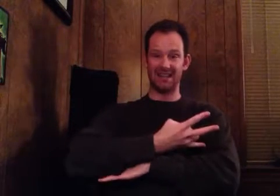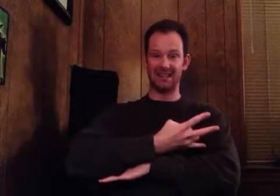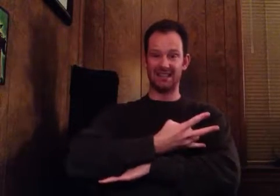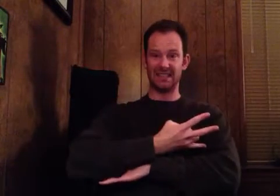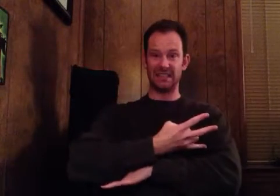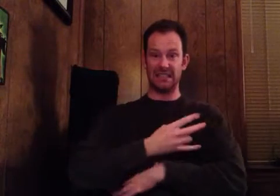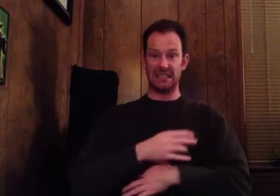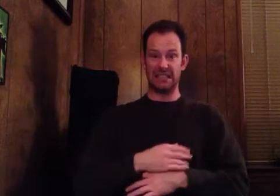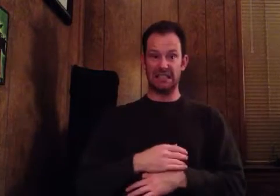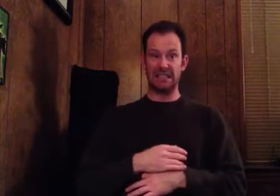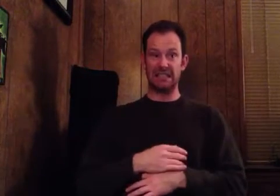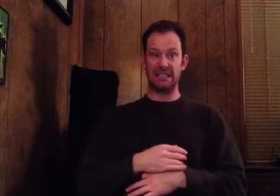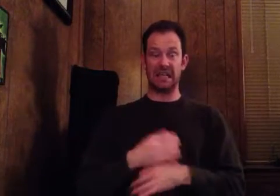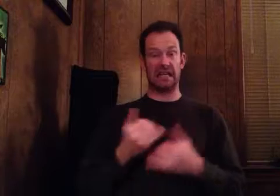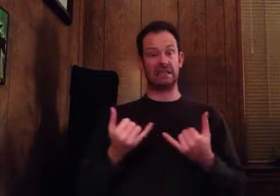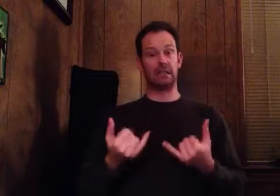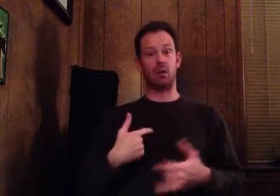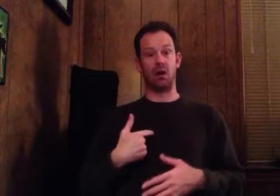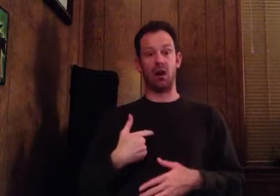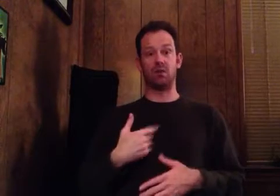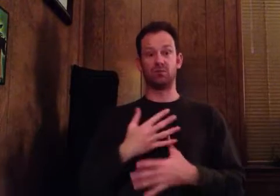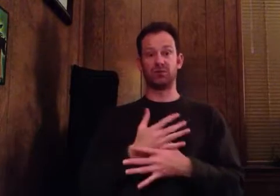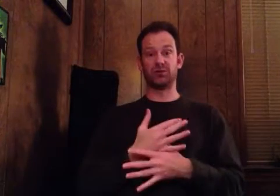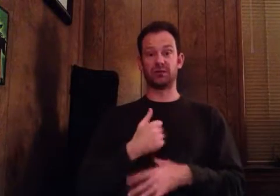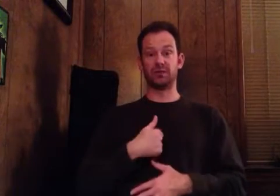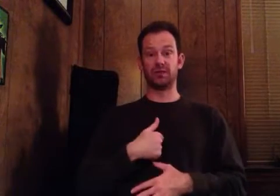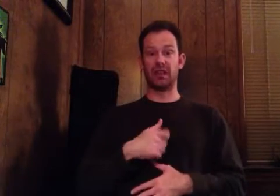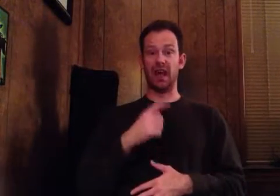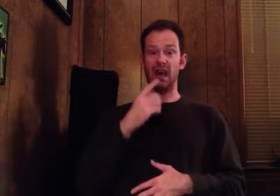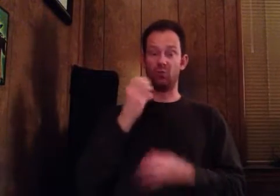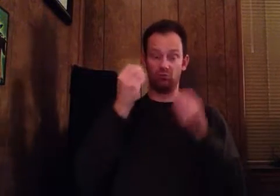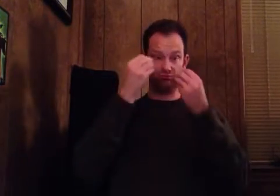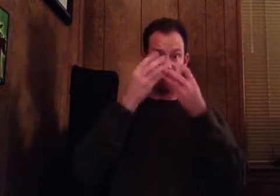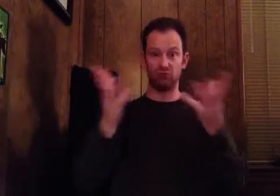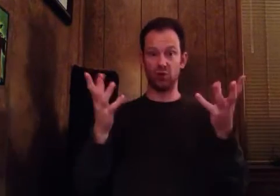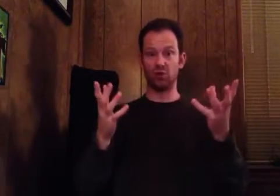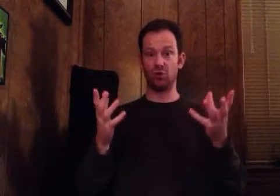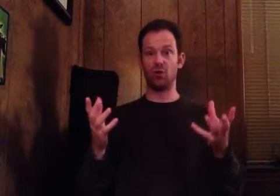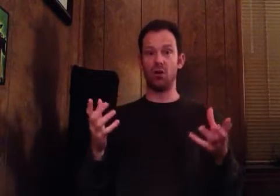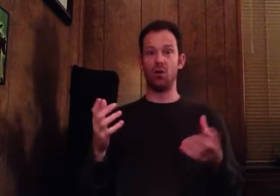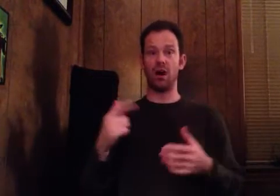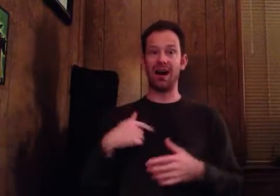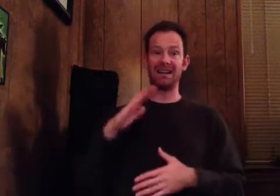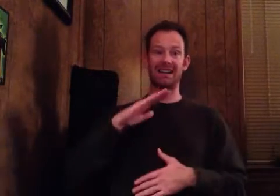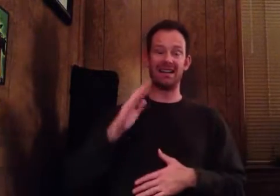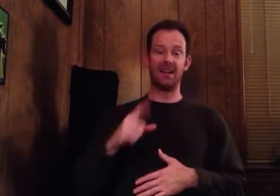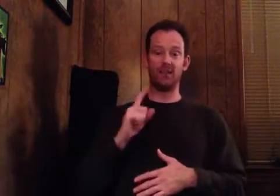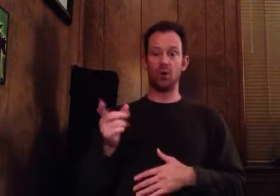Now, I'm German, and I just want you to know I never go more than three days without changing my underwear.